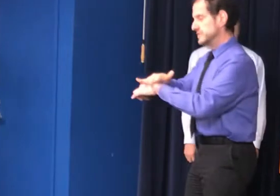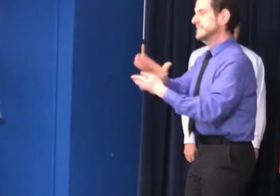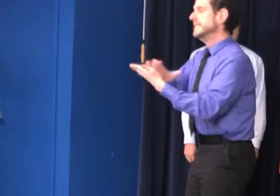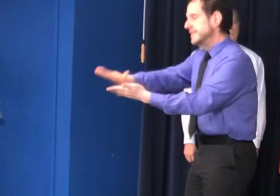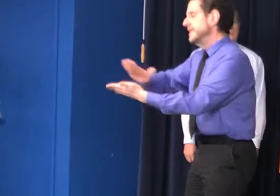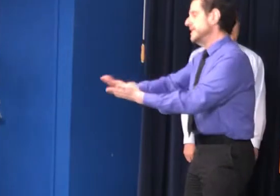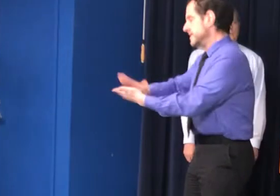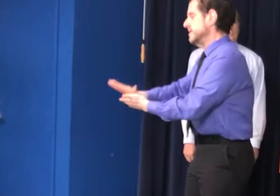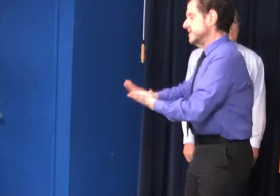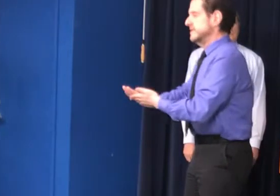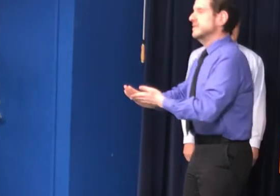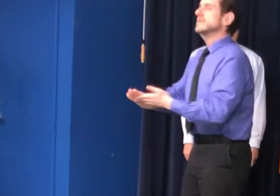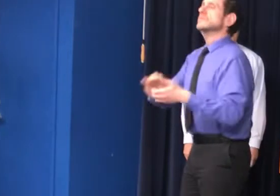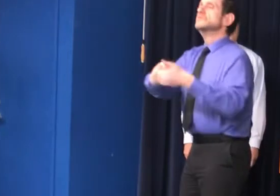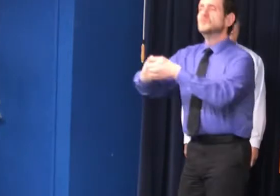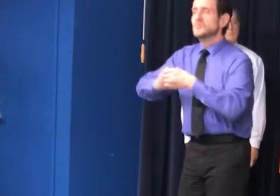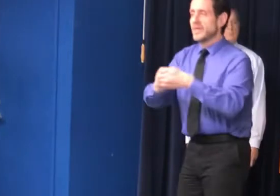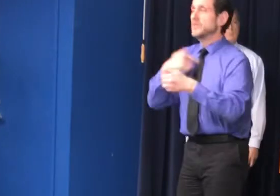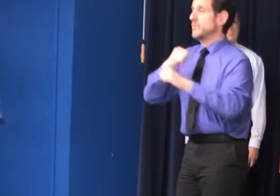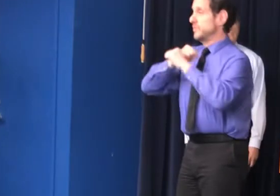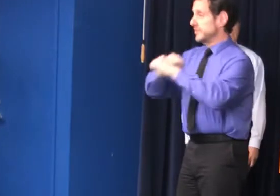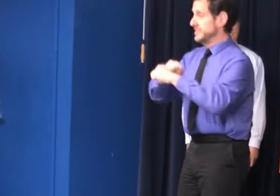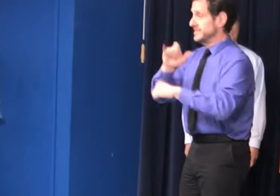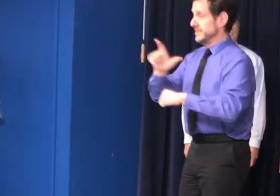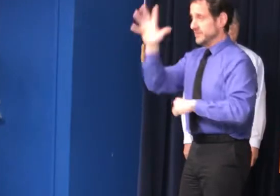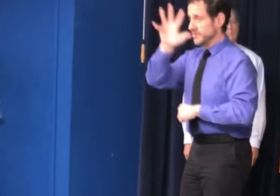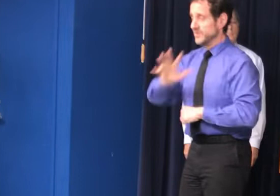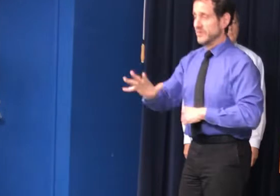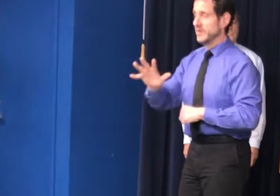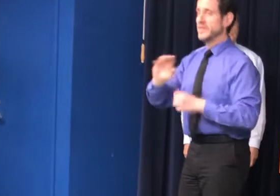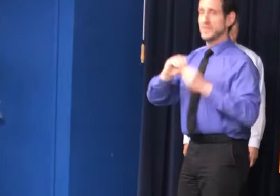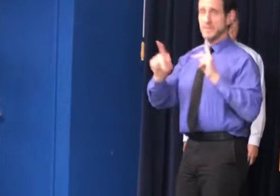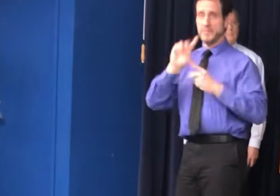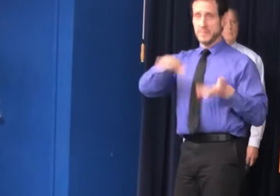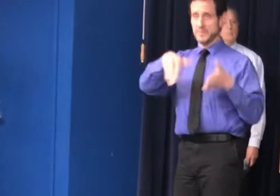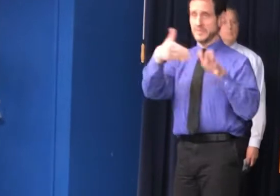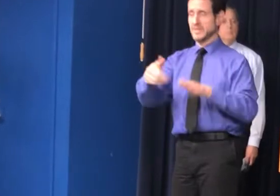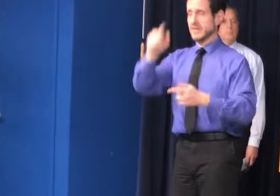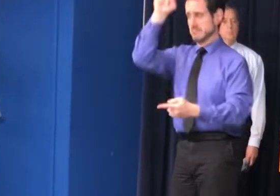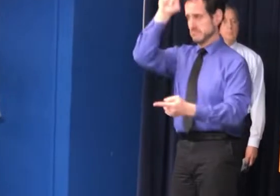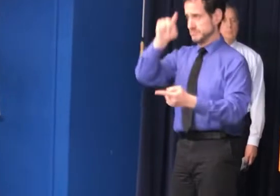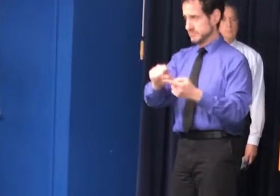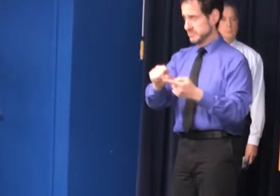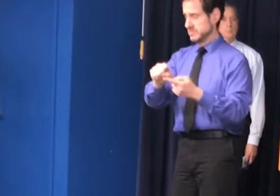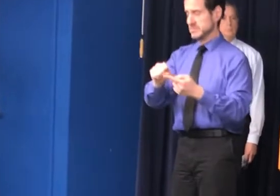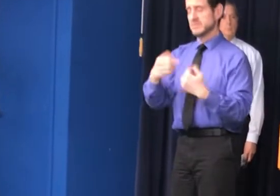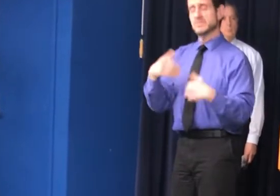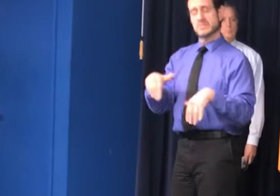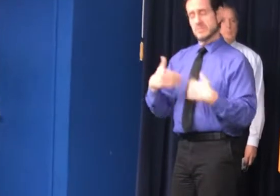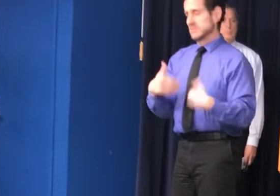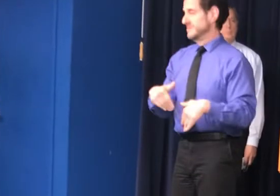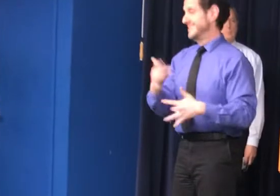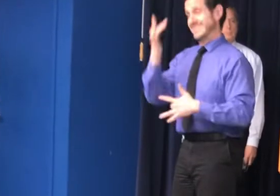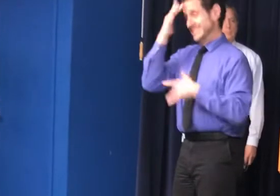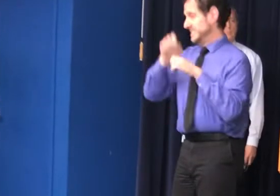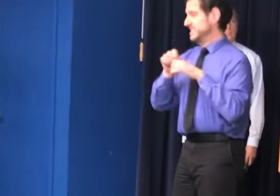are protecting all of Illinois and decreasing the number of fatalities from this extraordinary